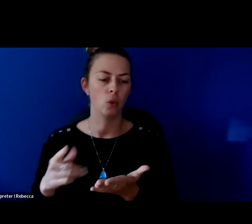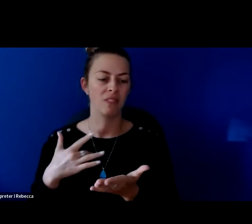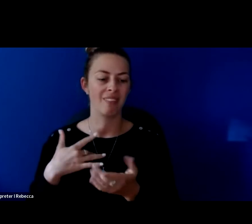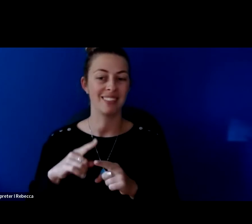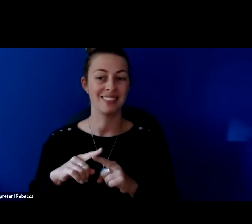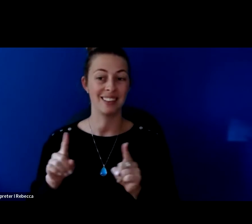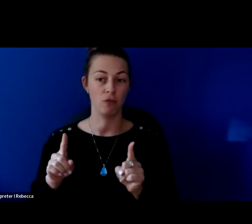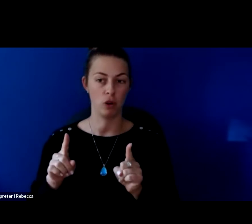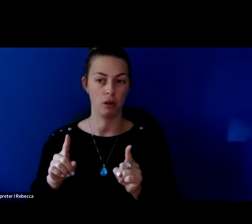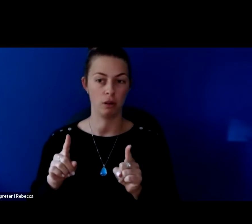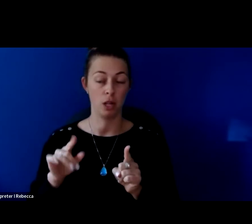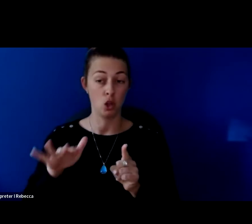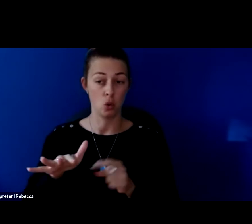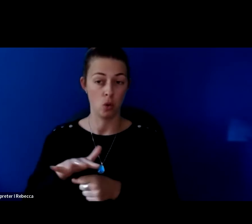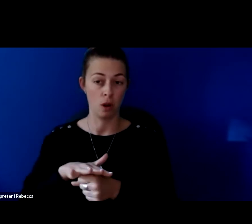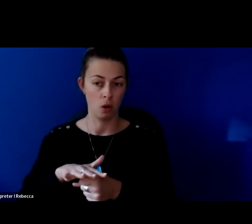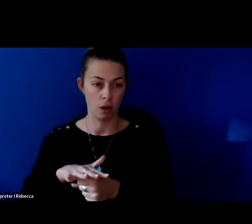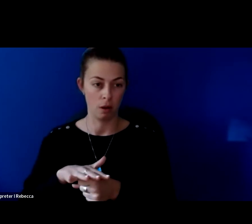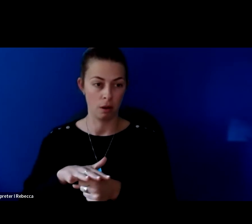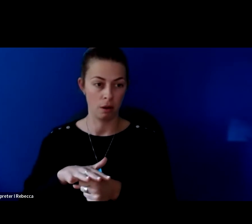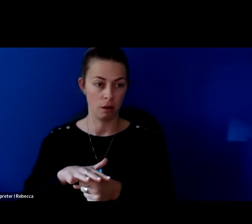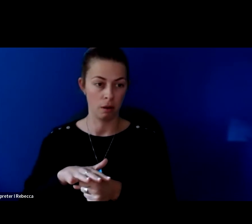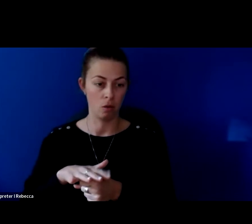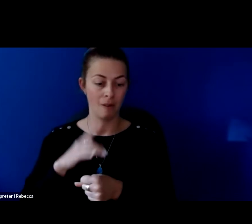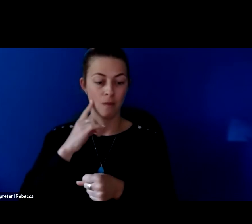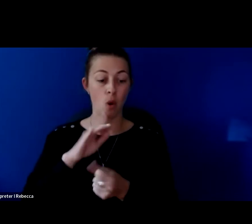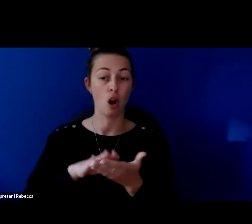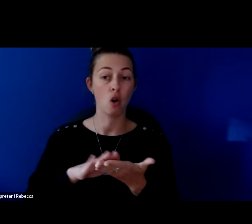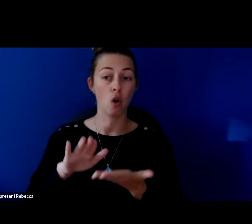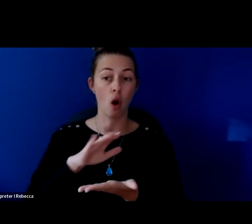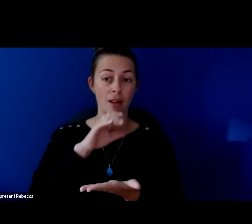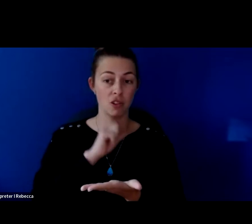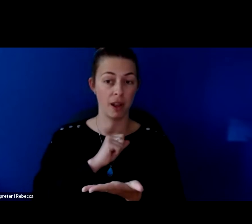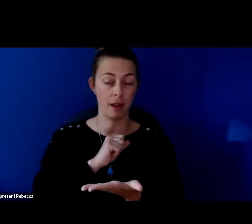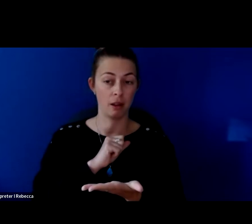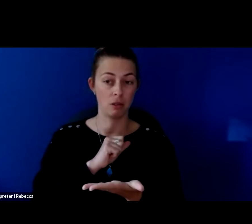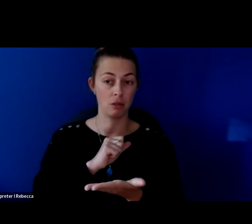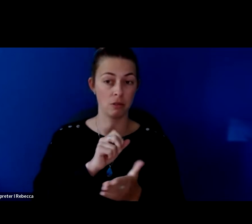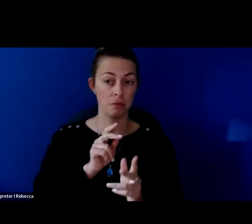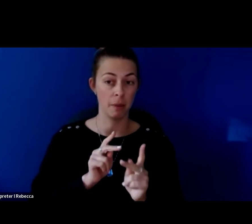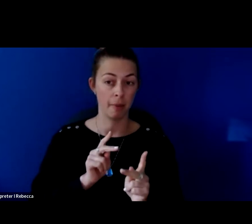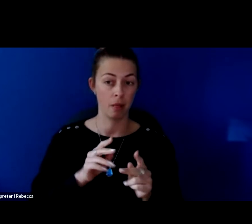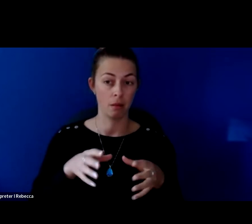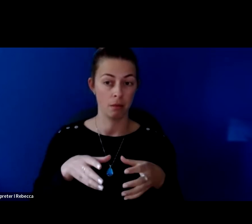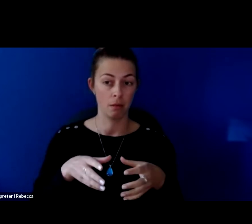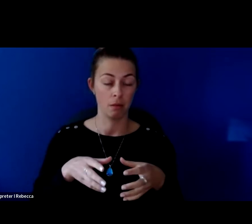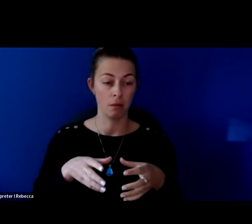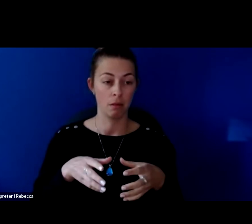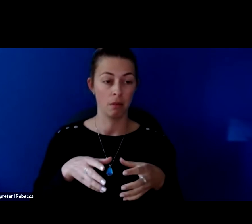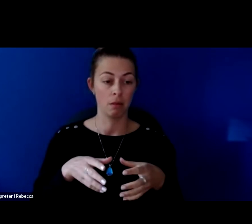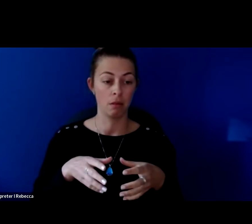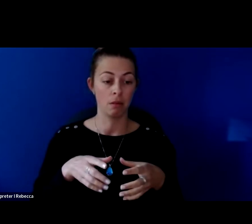your area if college age students, college age people, whether they're students or not, voted